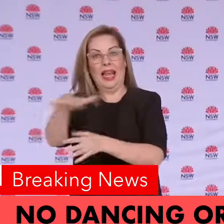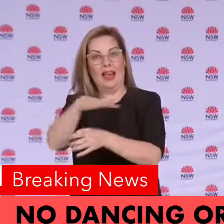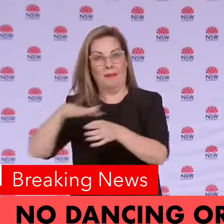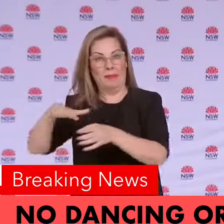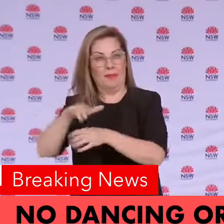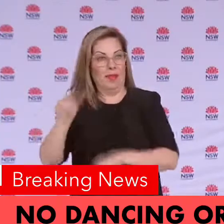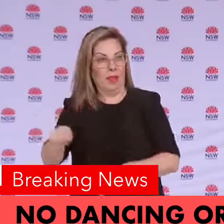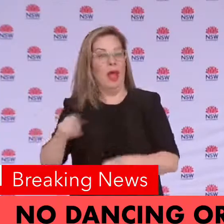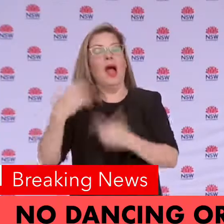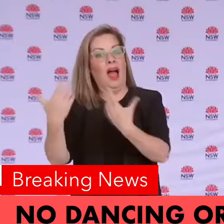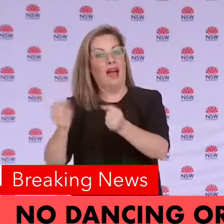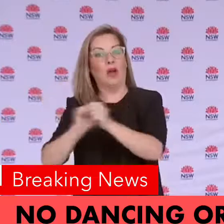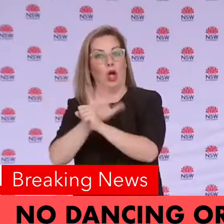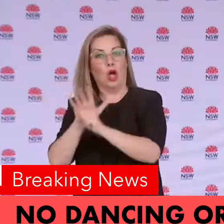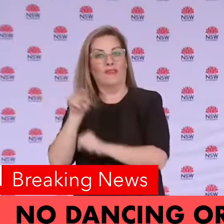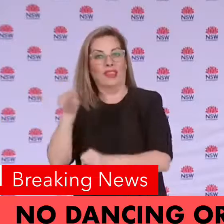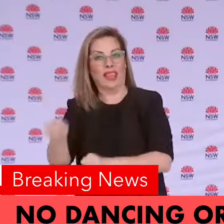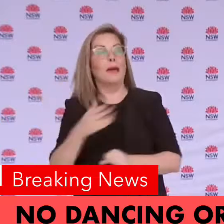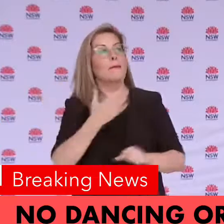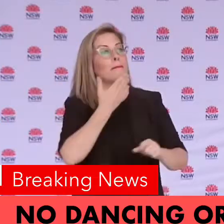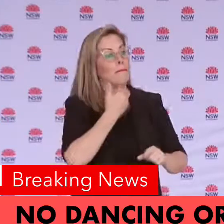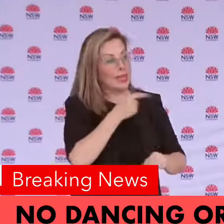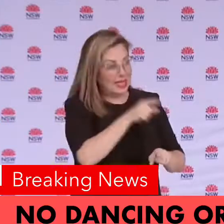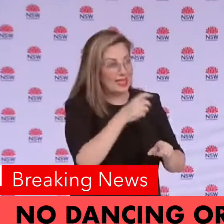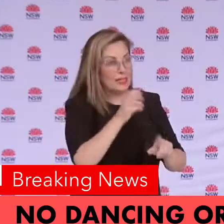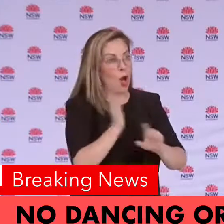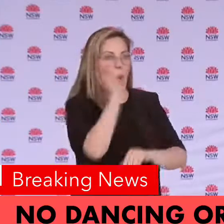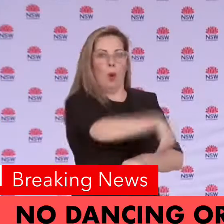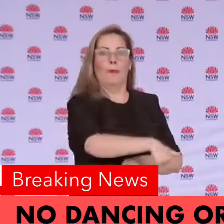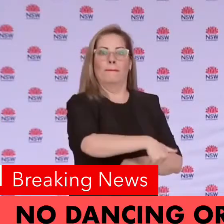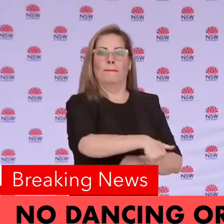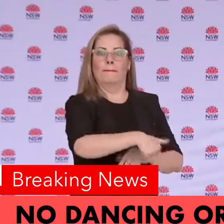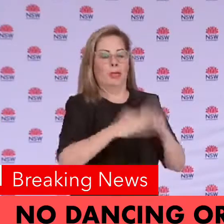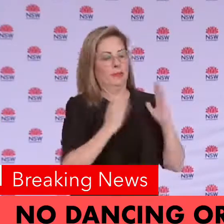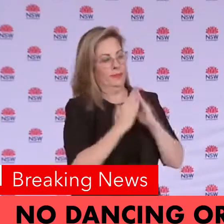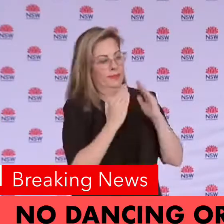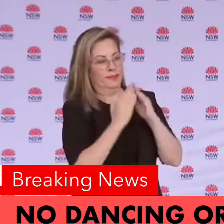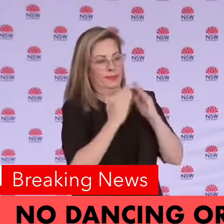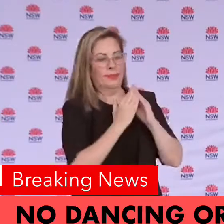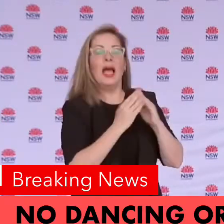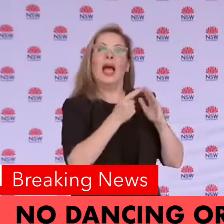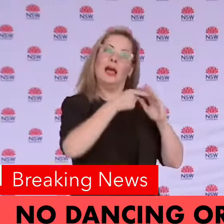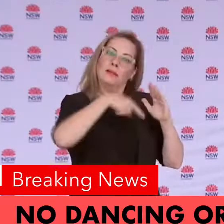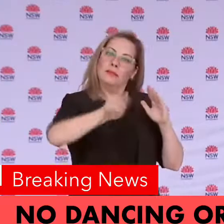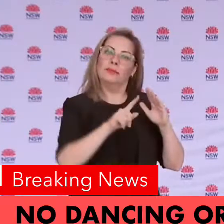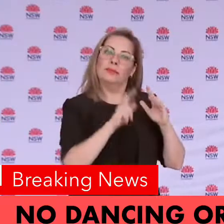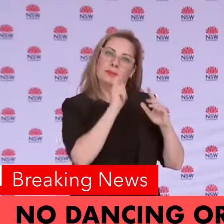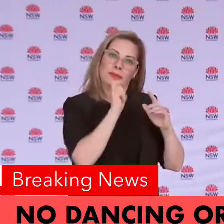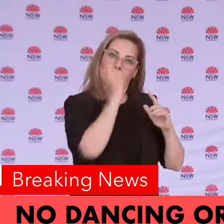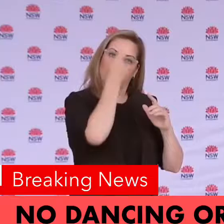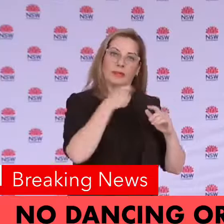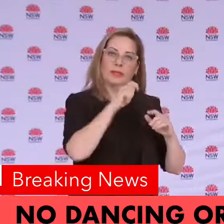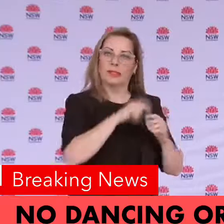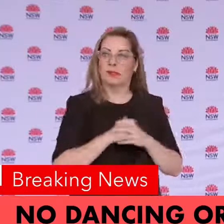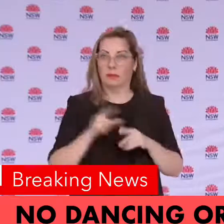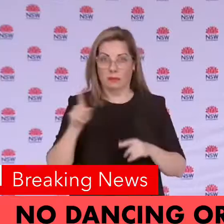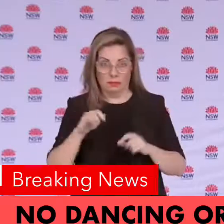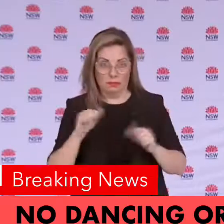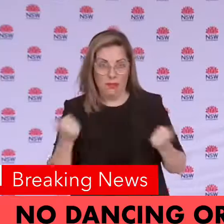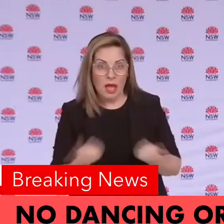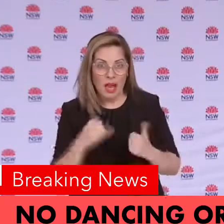there's been a COVID case, please immediately isolate and get a COVID test. Can you compliment you've got enough staff for contact